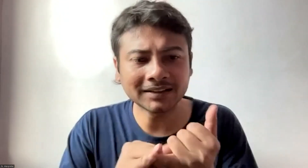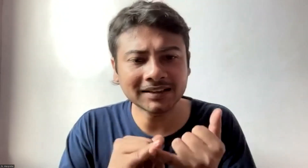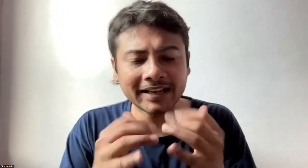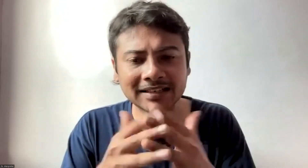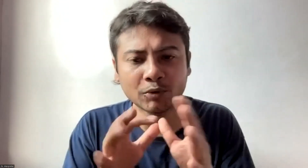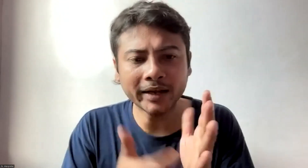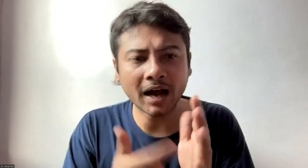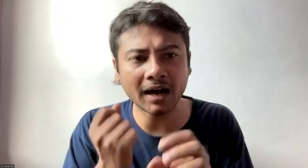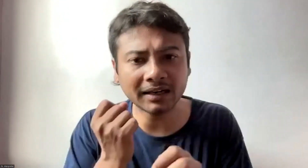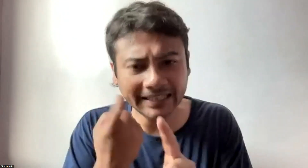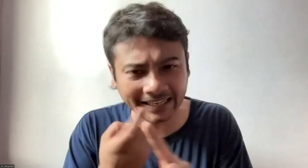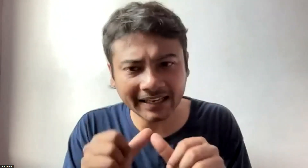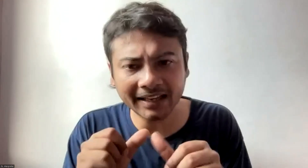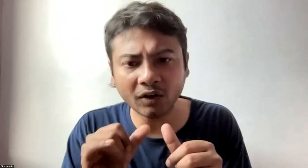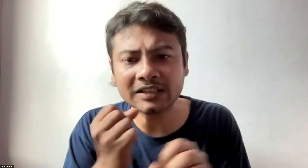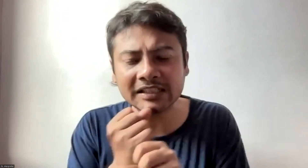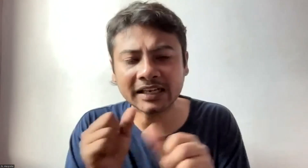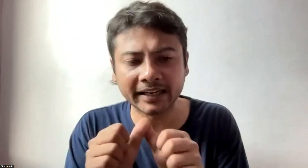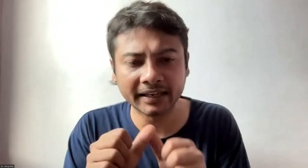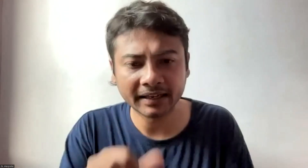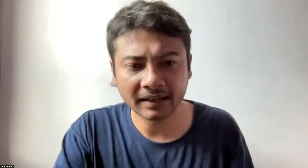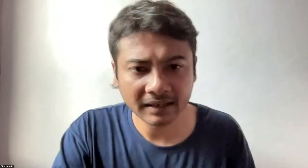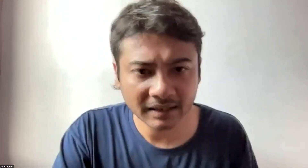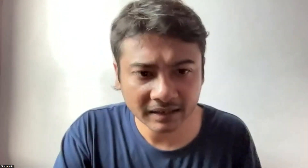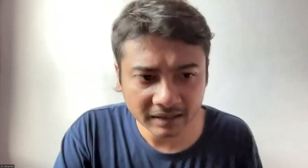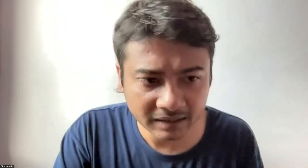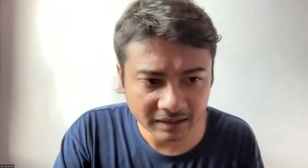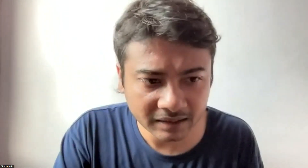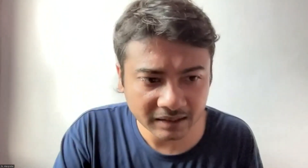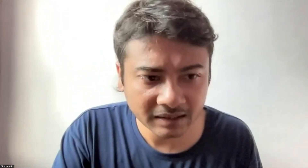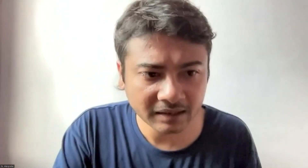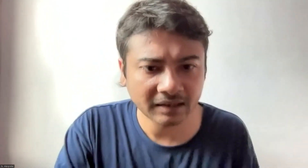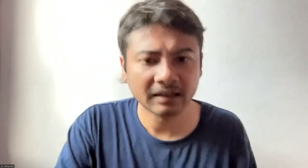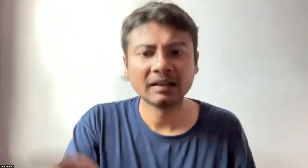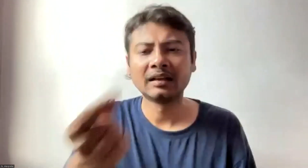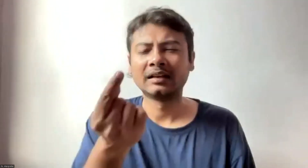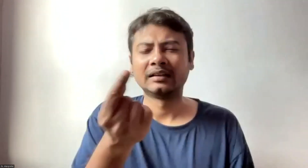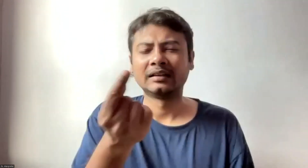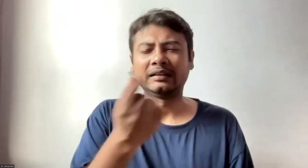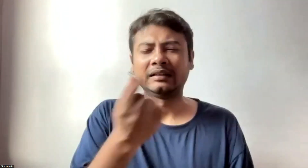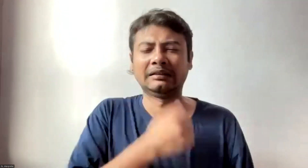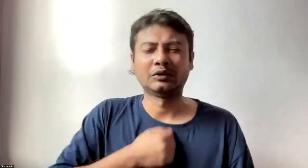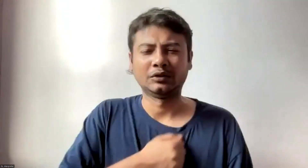Sorry, Mataji, is it Swarka or Oh, yeah, GA? yeah, sorry. Swarg. I'll retype it.